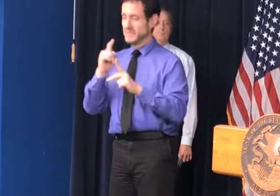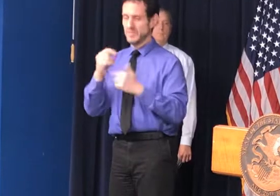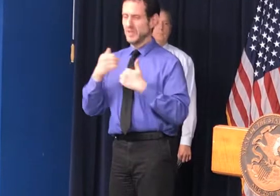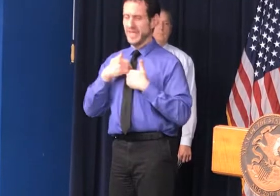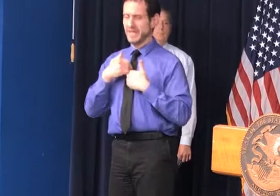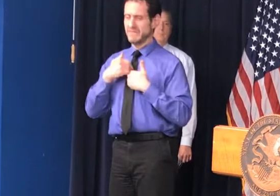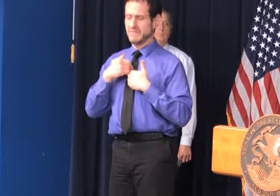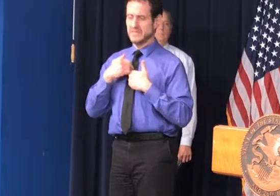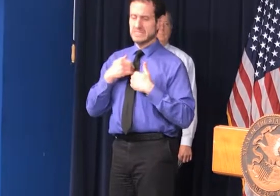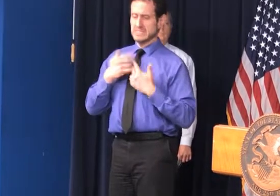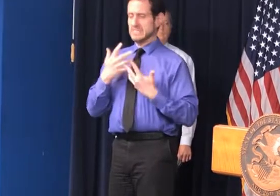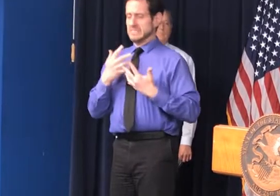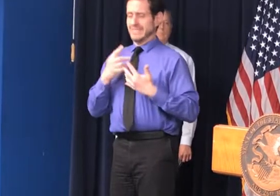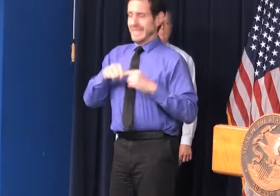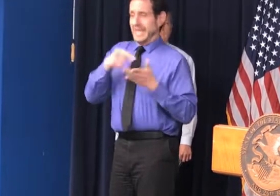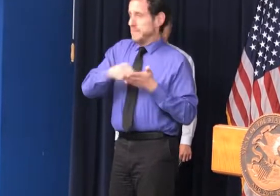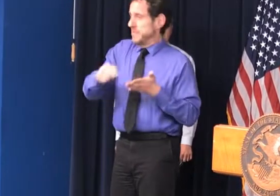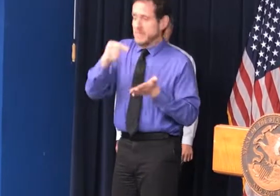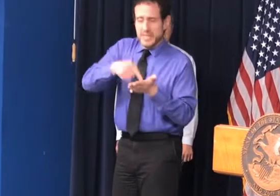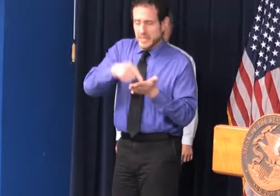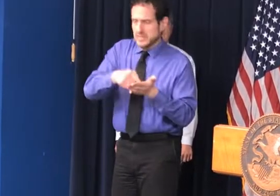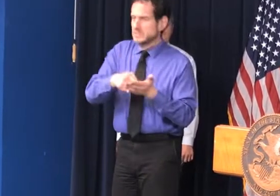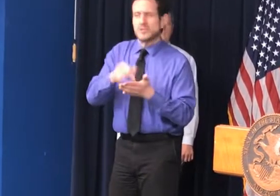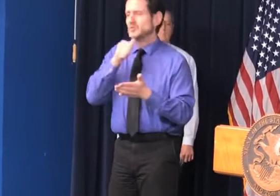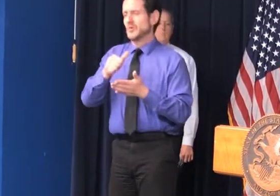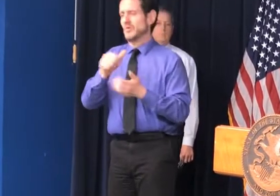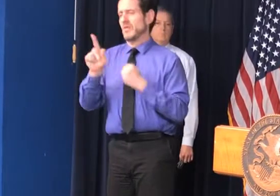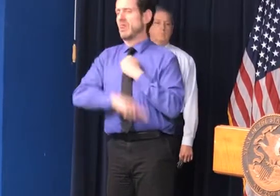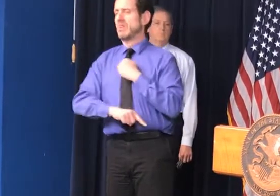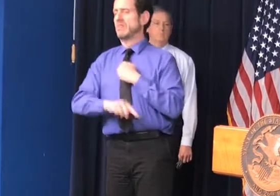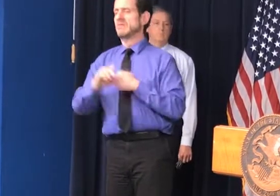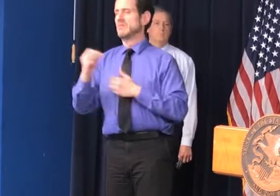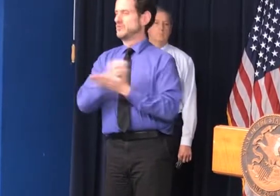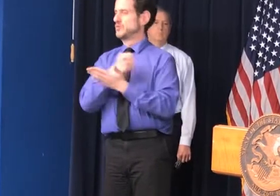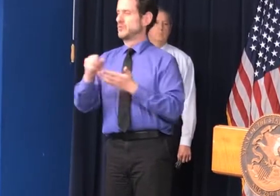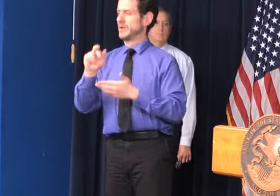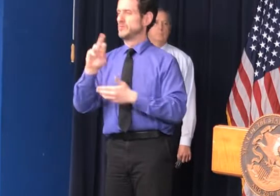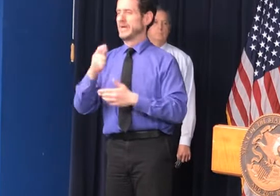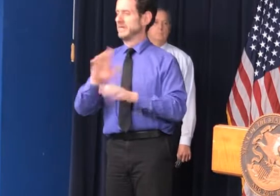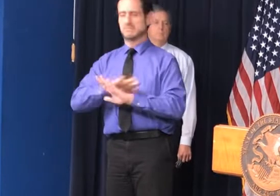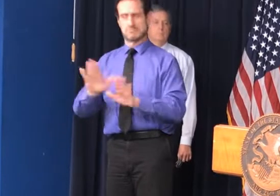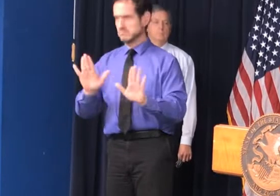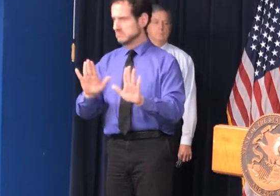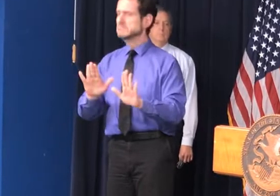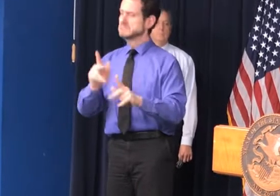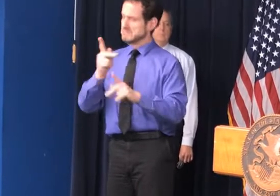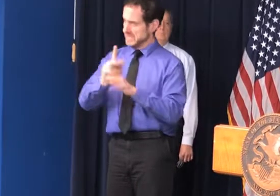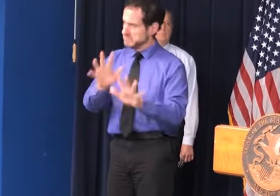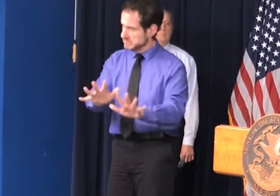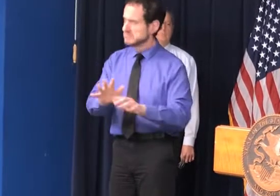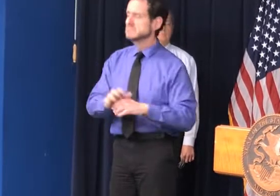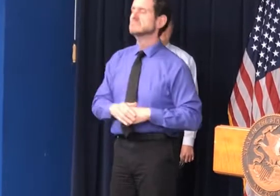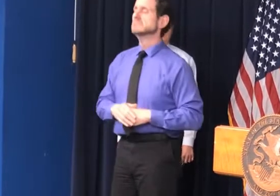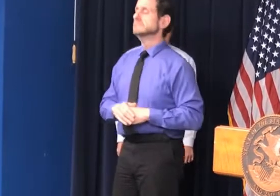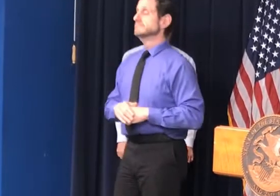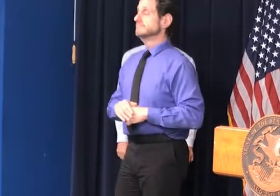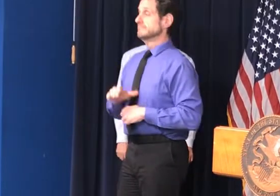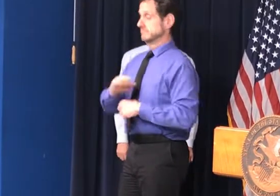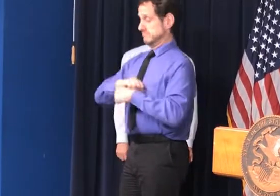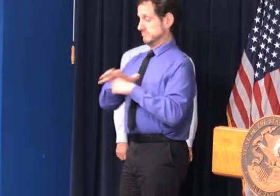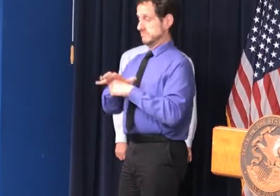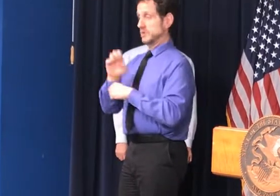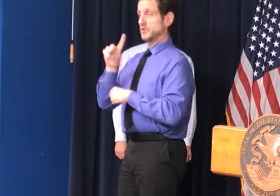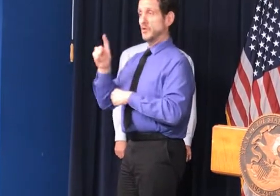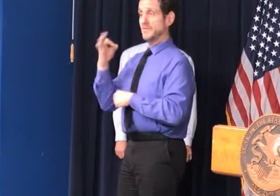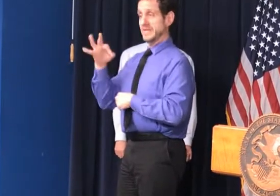credit ratings for the instabilities of our time. The enduring impacts of COVID-19 on Illinoisans' lives